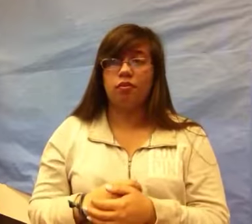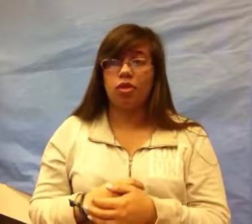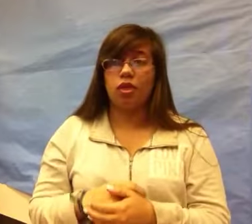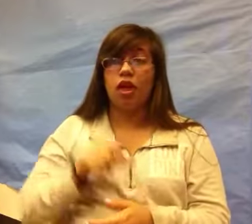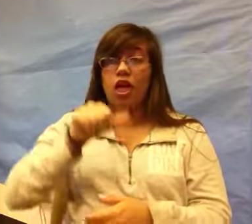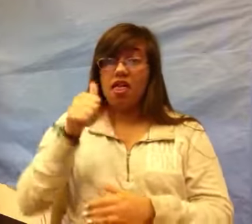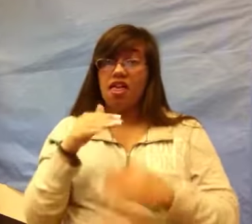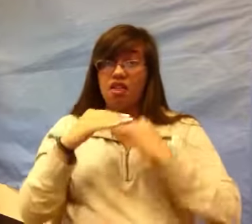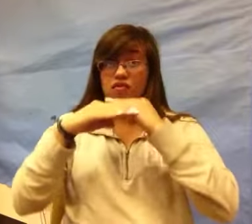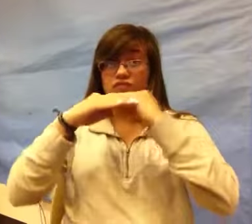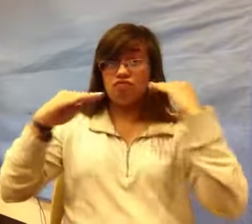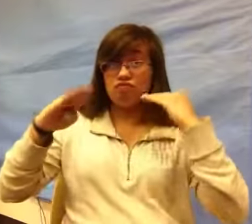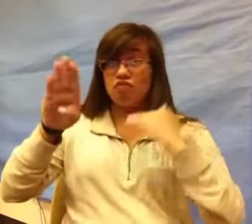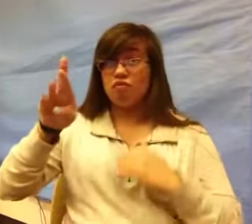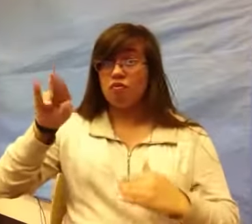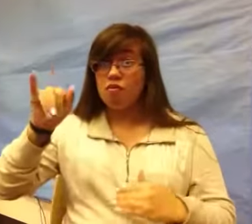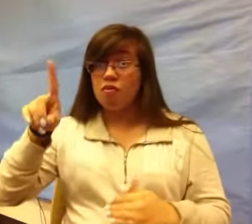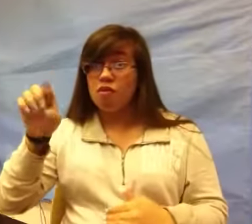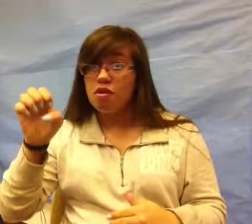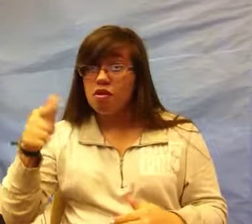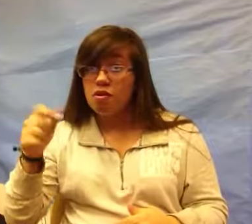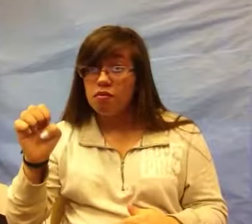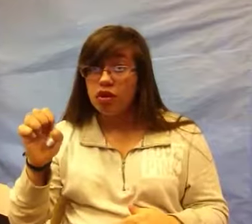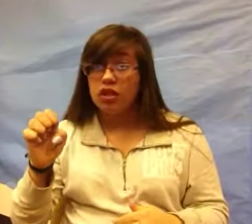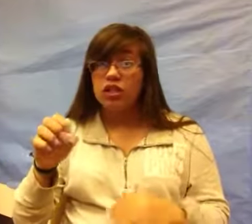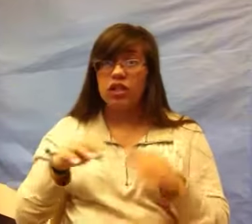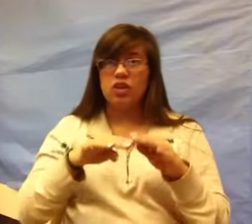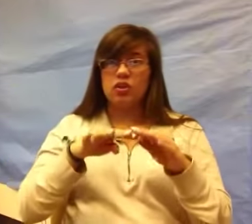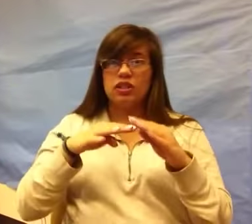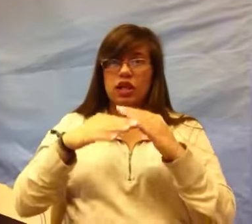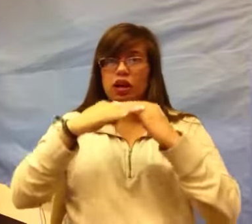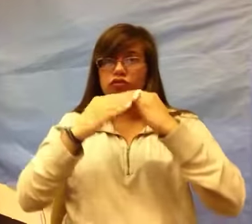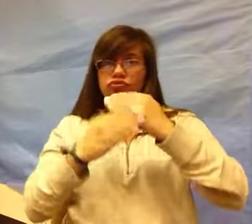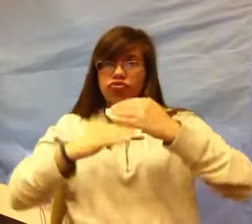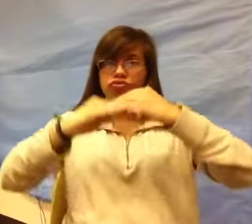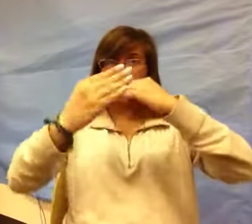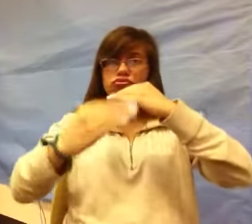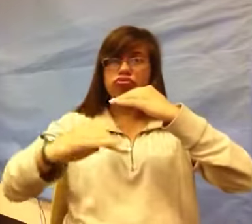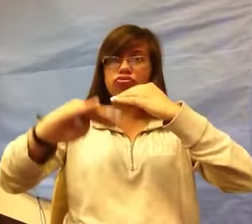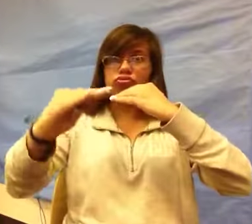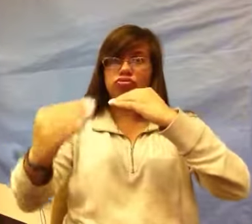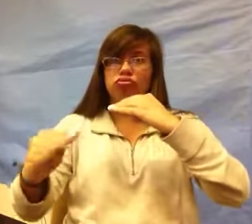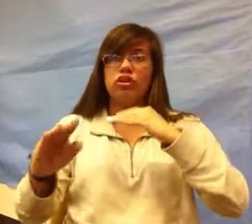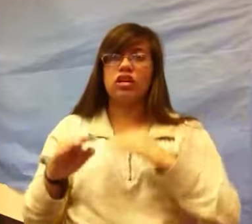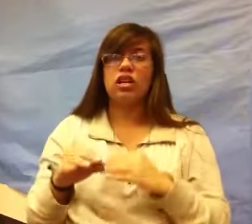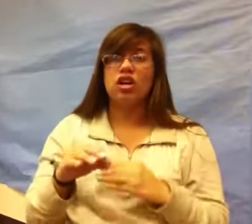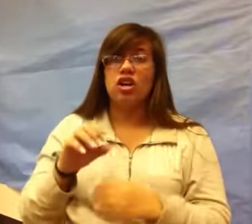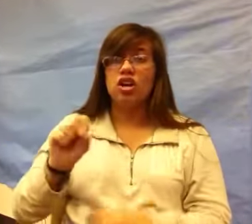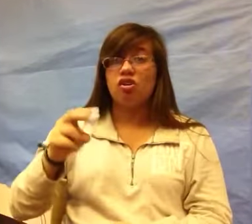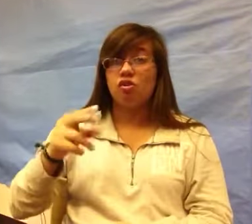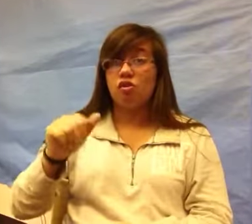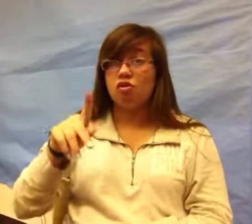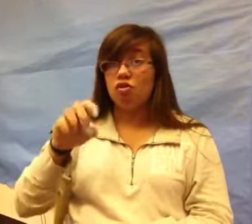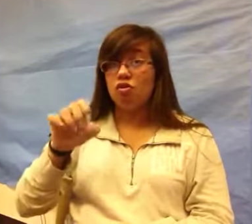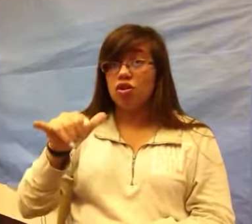these stories that the questions were supposed to elicit, they were actually way more sexual than the ones who went across the not shaky